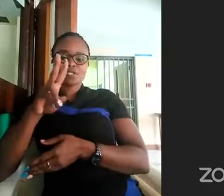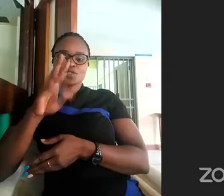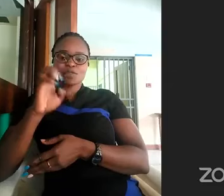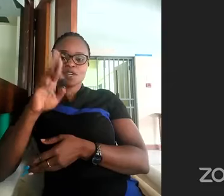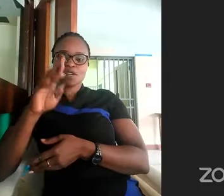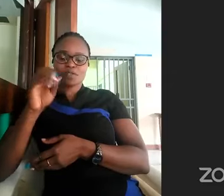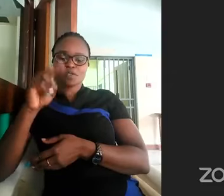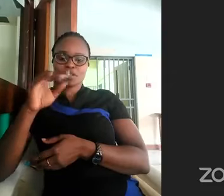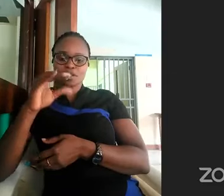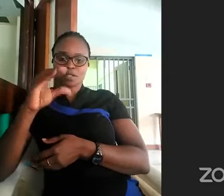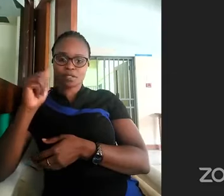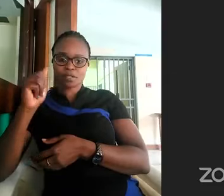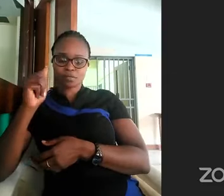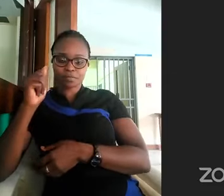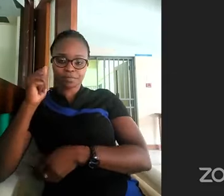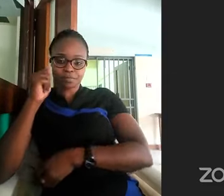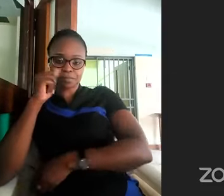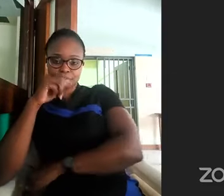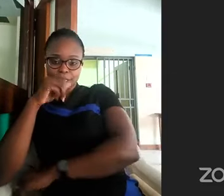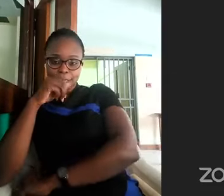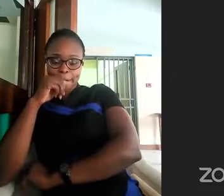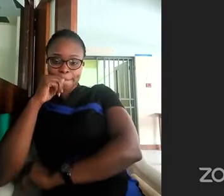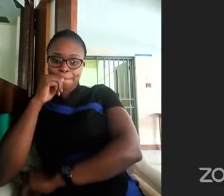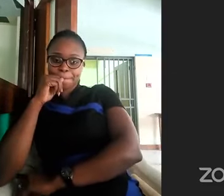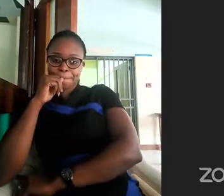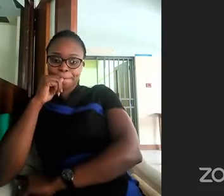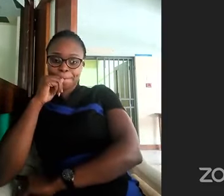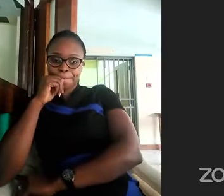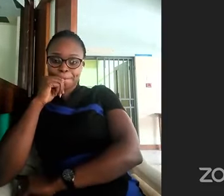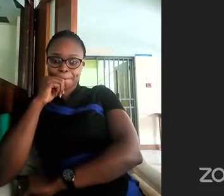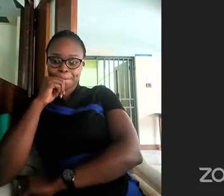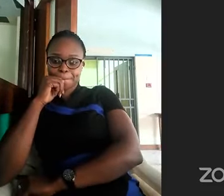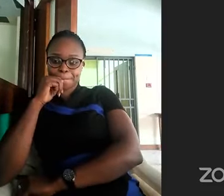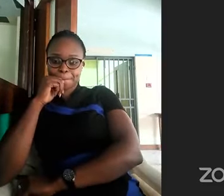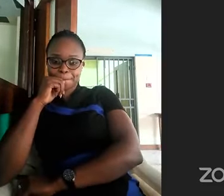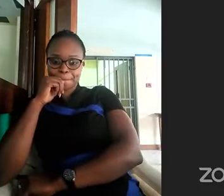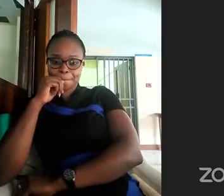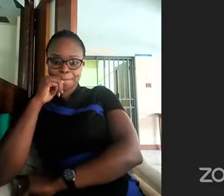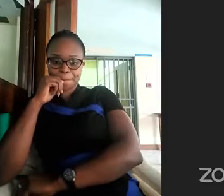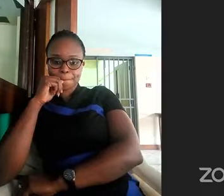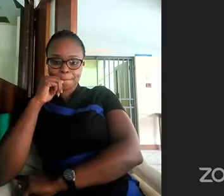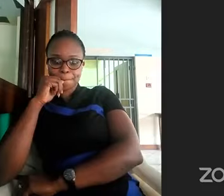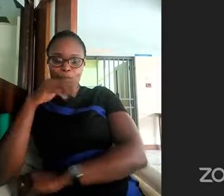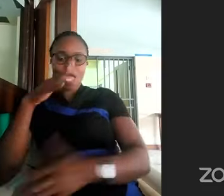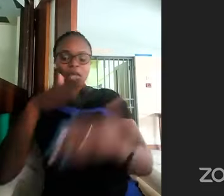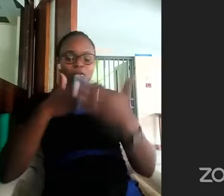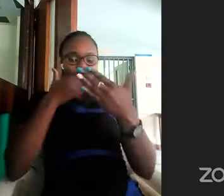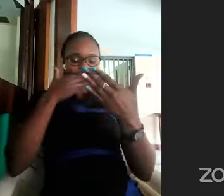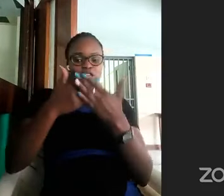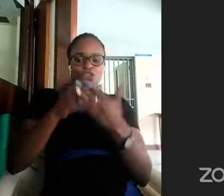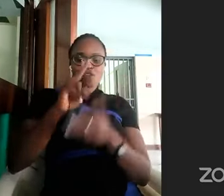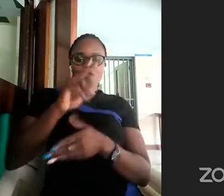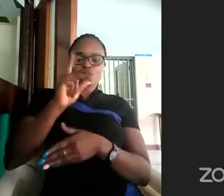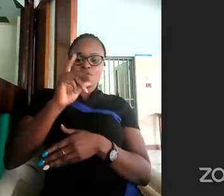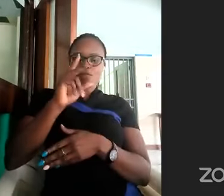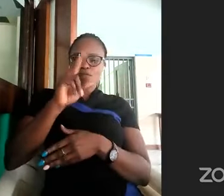you. Okay, thank you so much, Wilda, for a wonderful facilitation. We really enjoyed today's